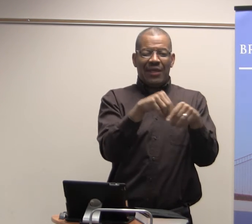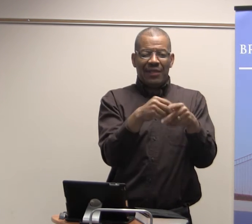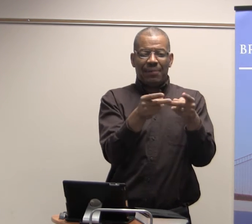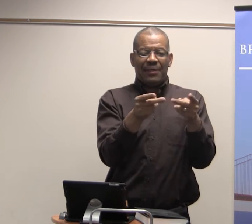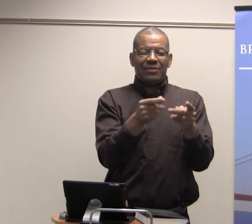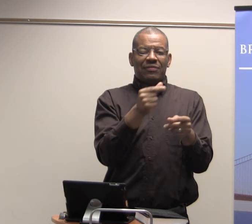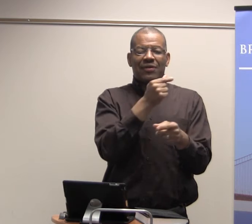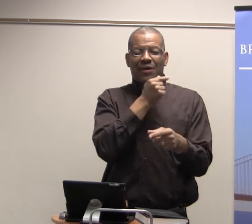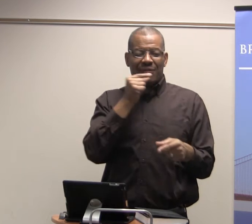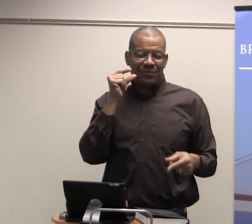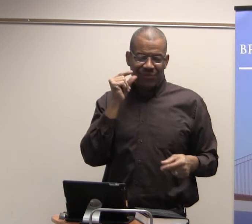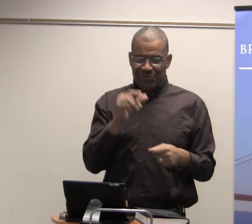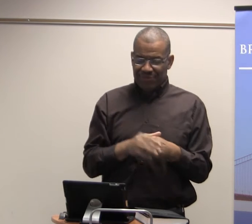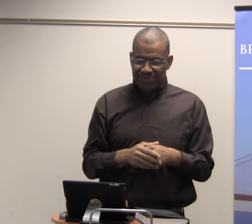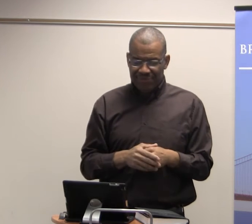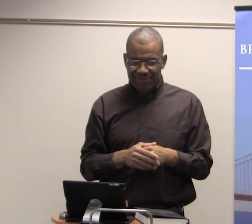in the place of darkness,